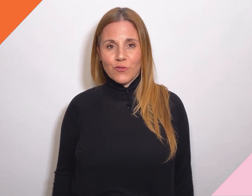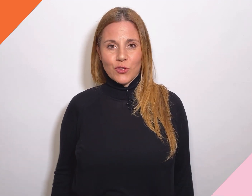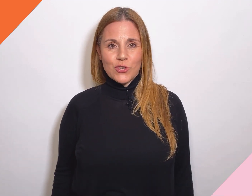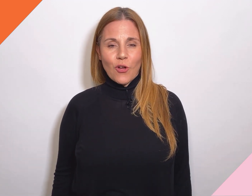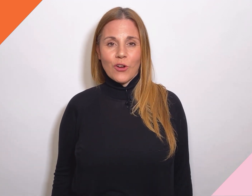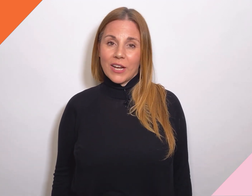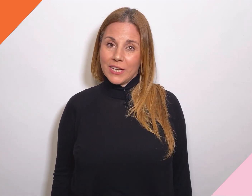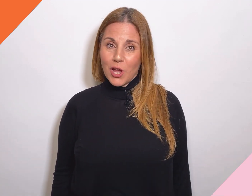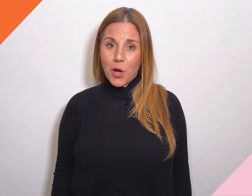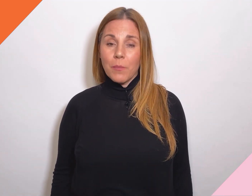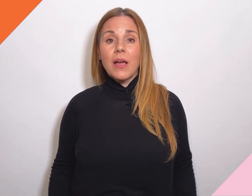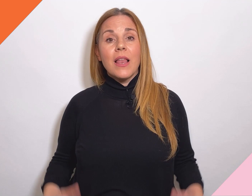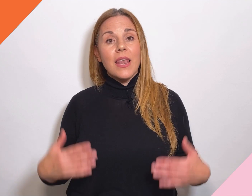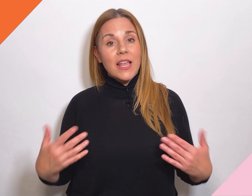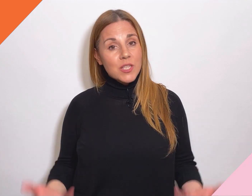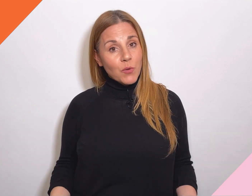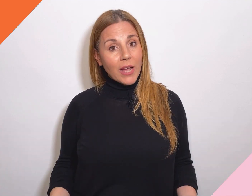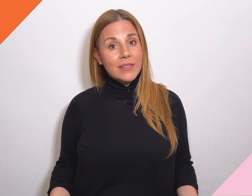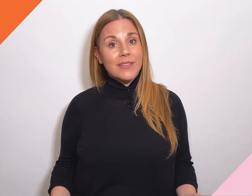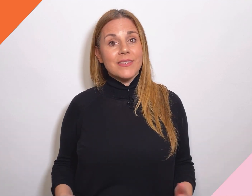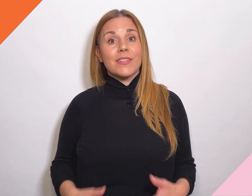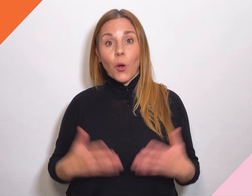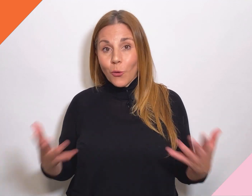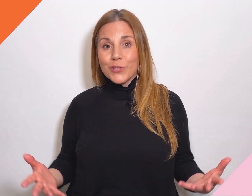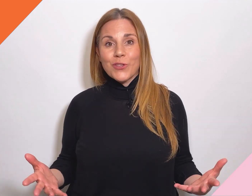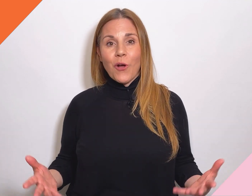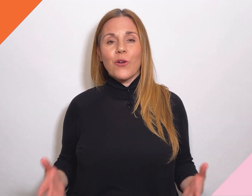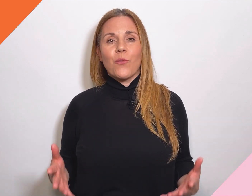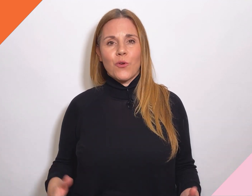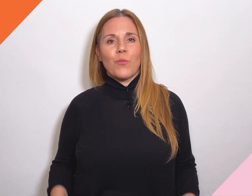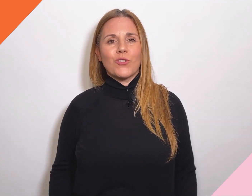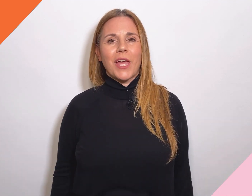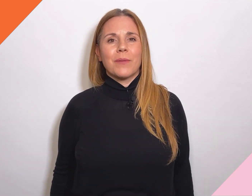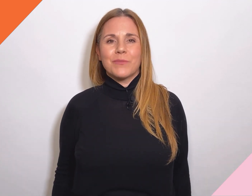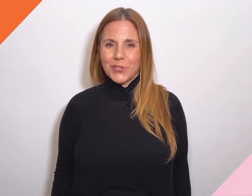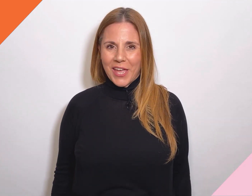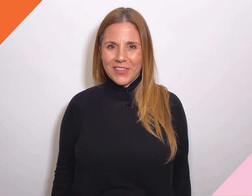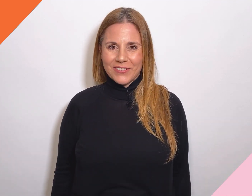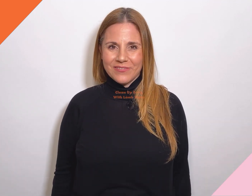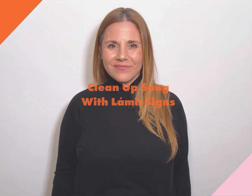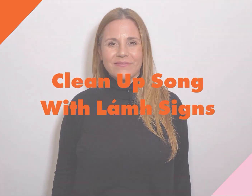the song Clean Up, let's practice the whole song one more time together.